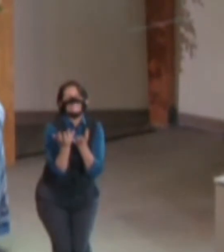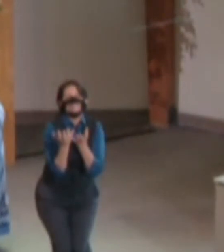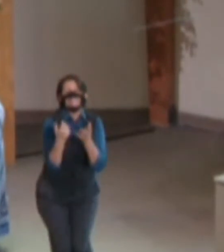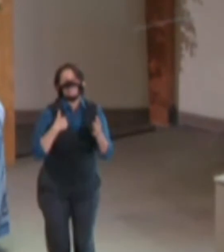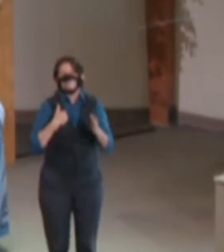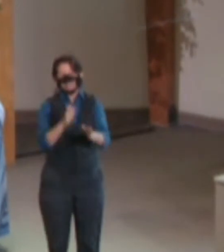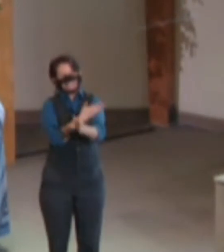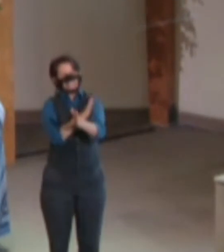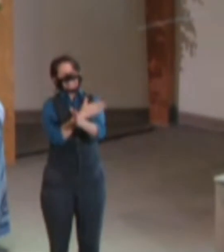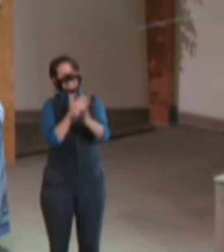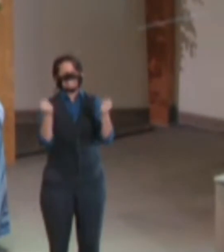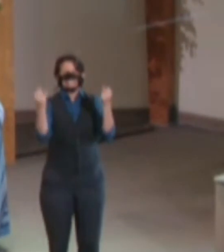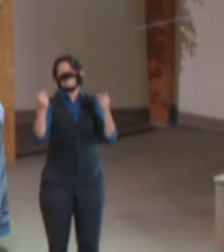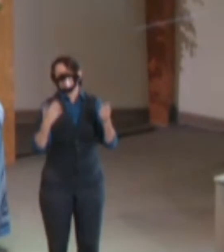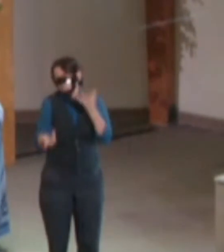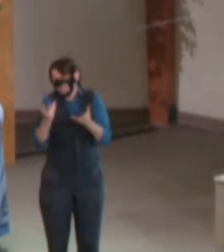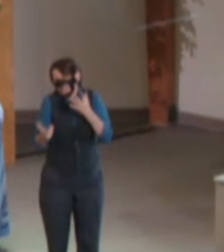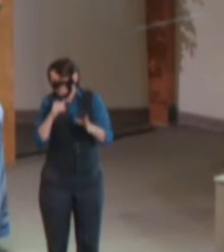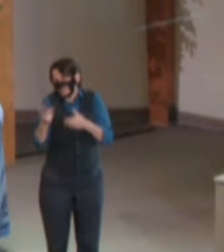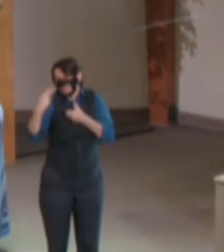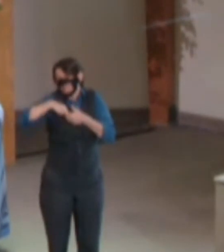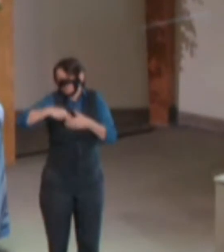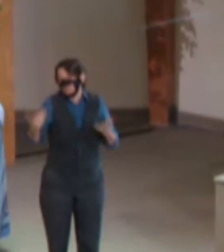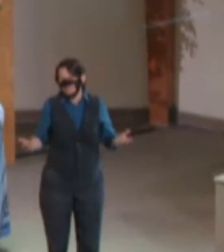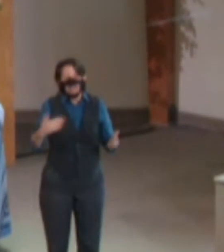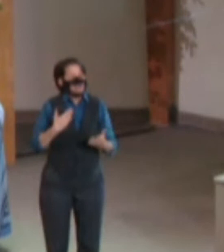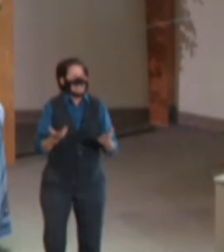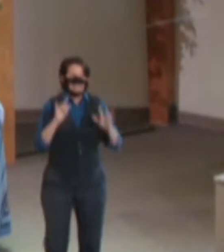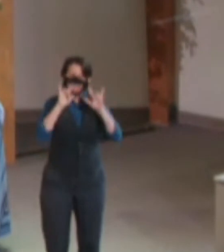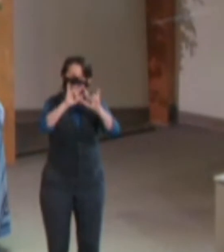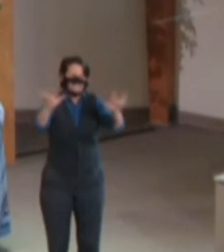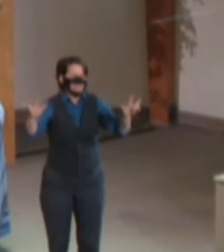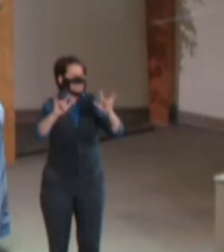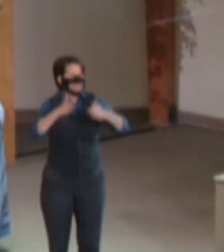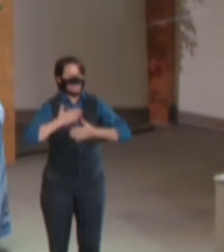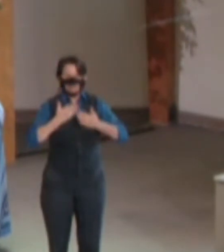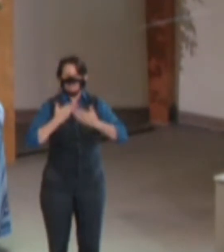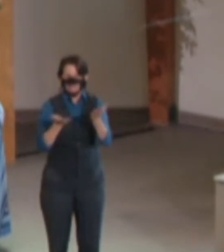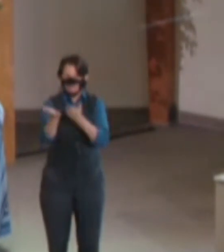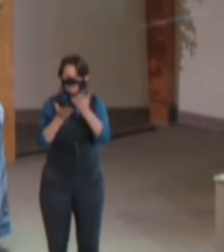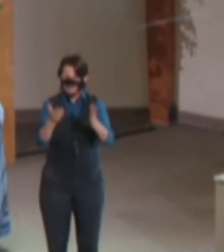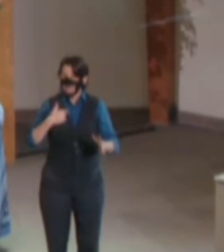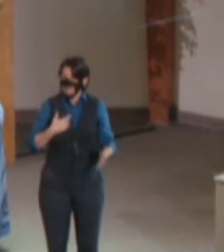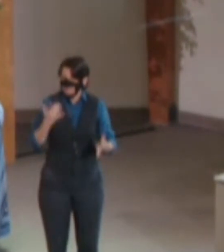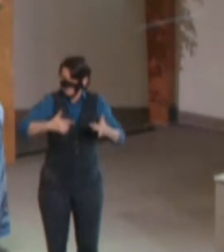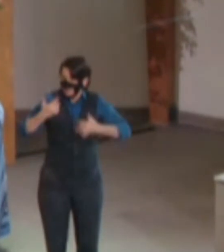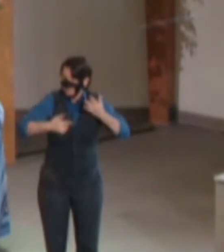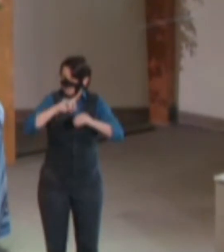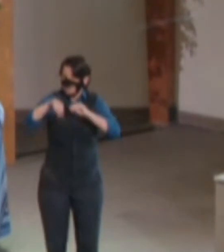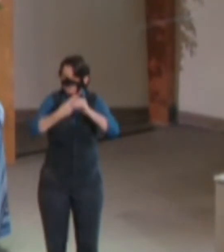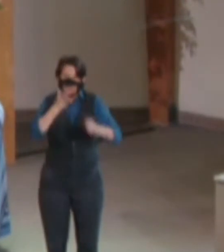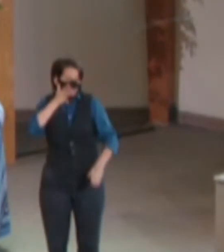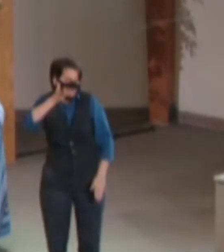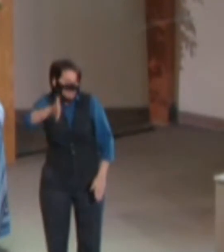I'm not sure. I love you all, and I've been so happy to serve, and I'm just looking forward to the next chapter, and I expect all of